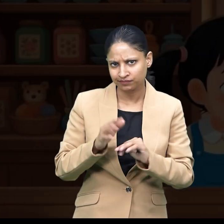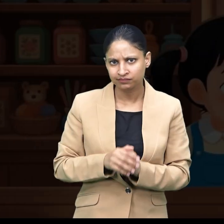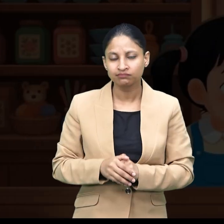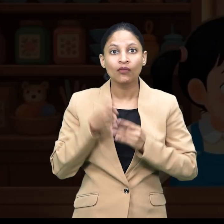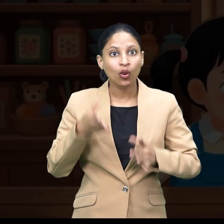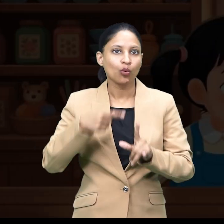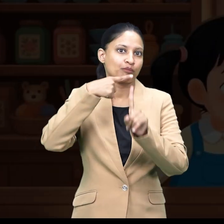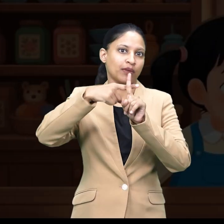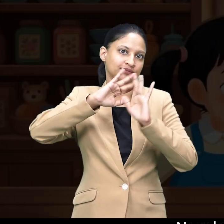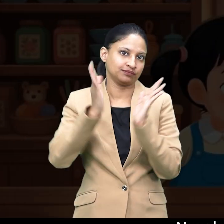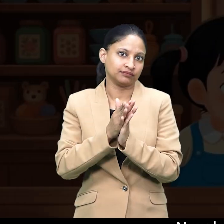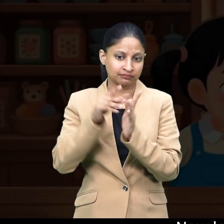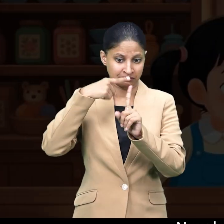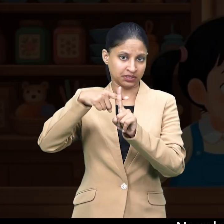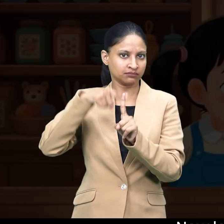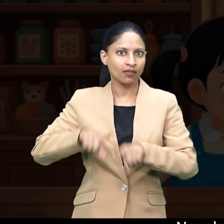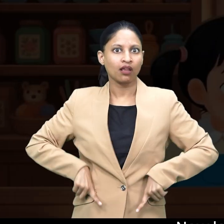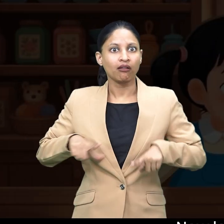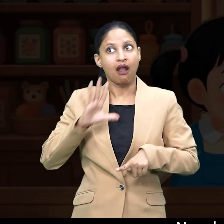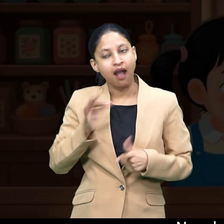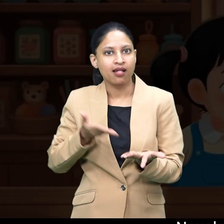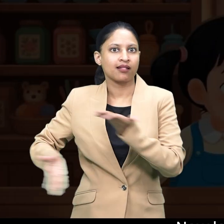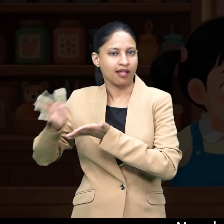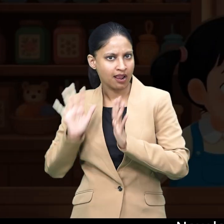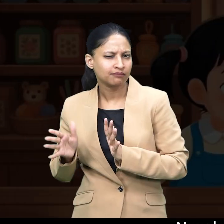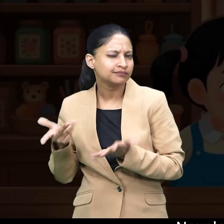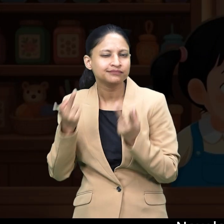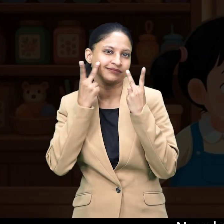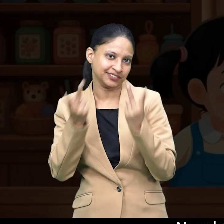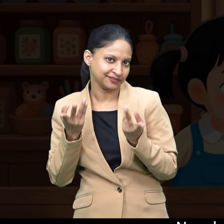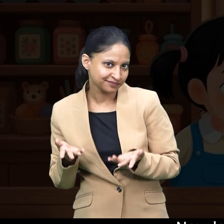2. Now let's see addition in real life.